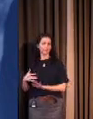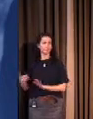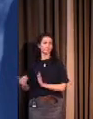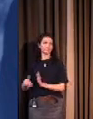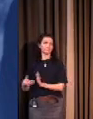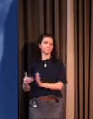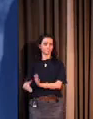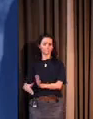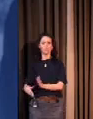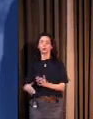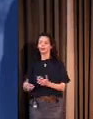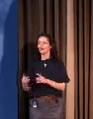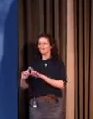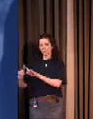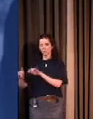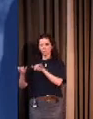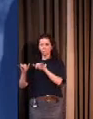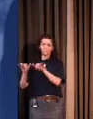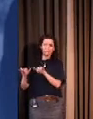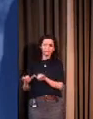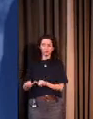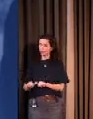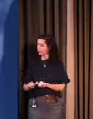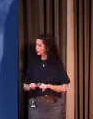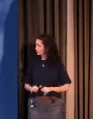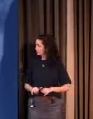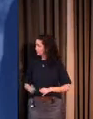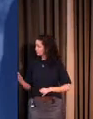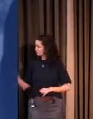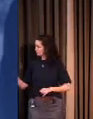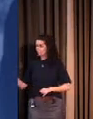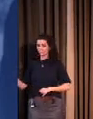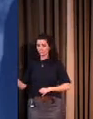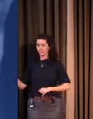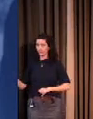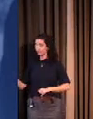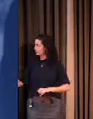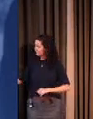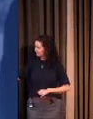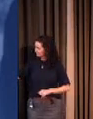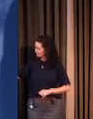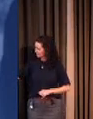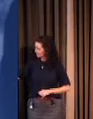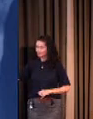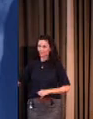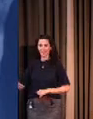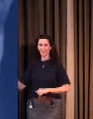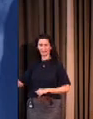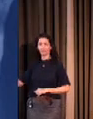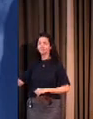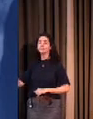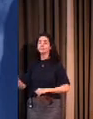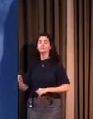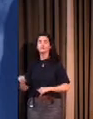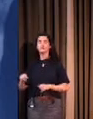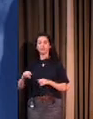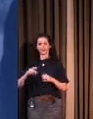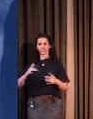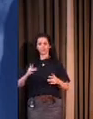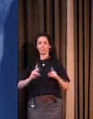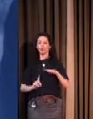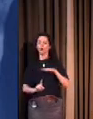look through the various data points here. On the top left, you'll see a graph on COVID-like illness. This is a graph of